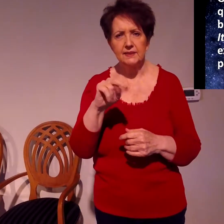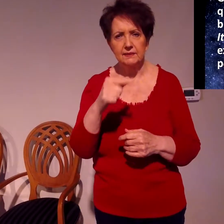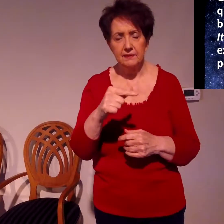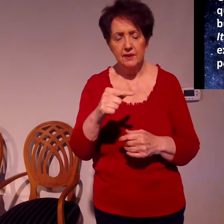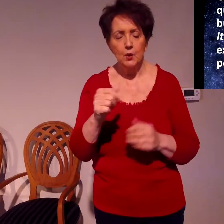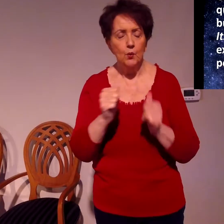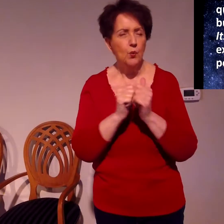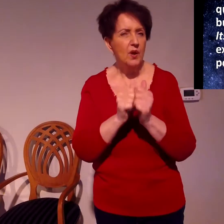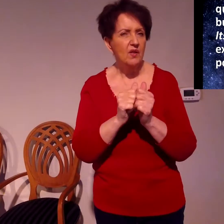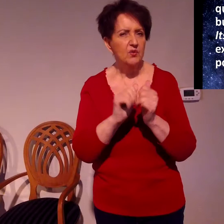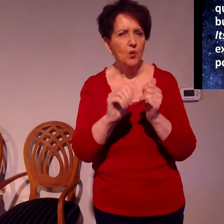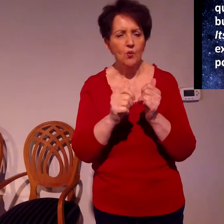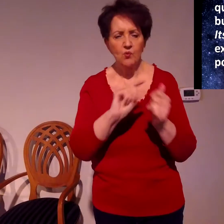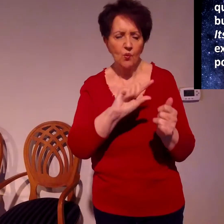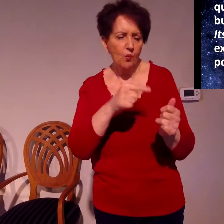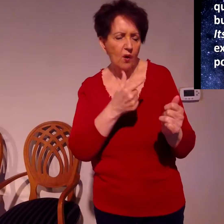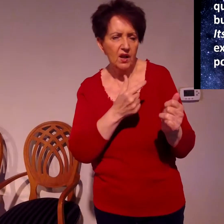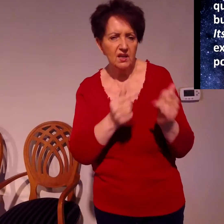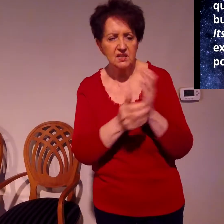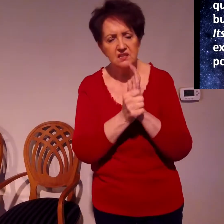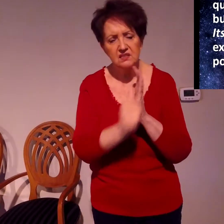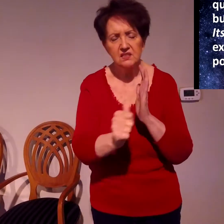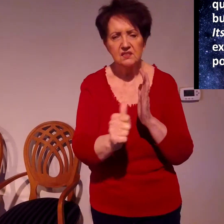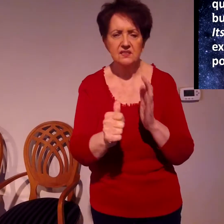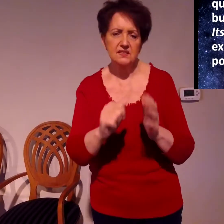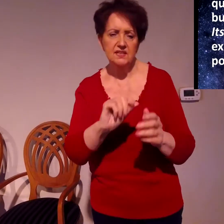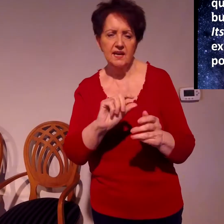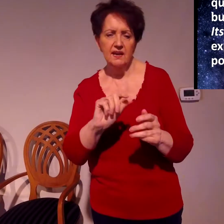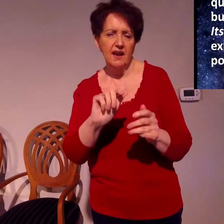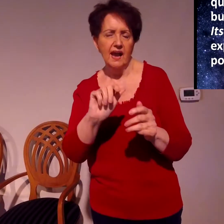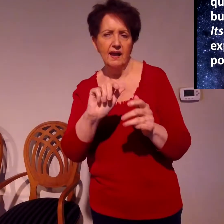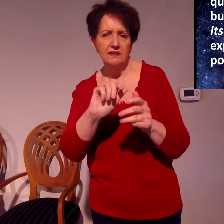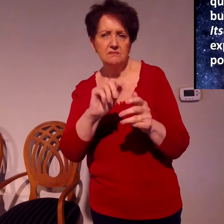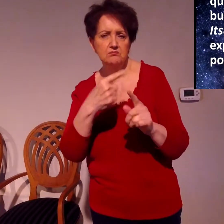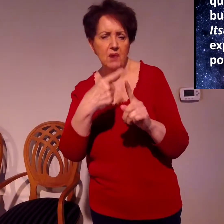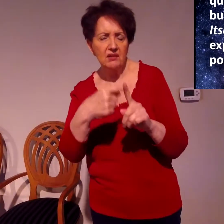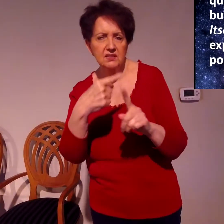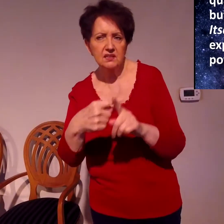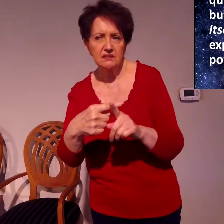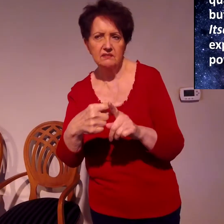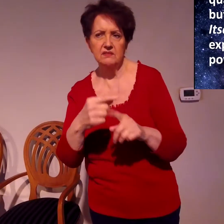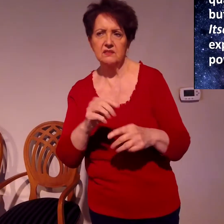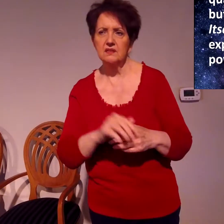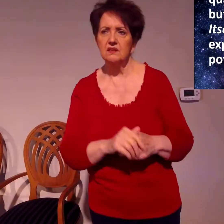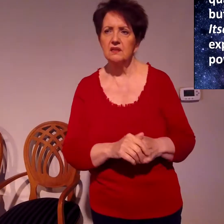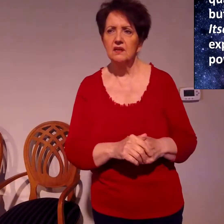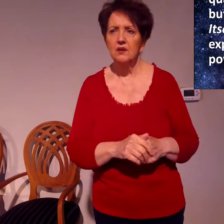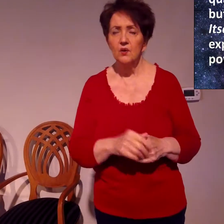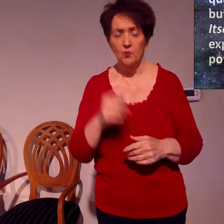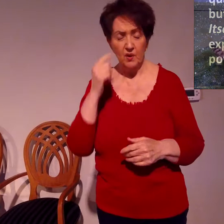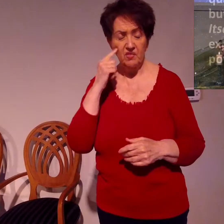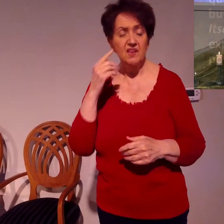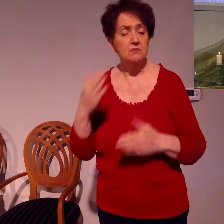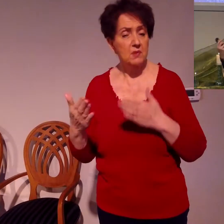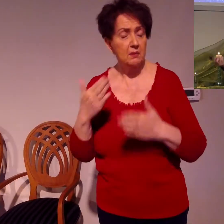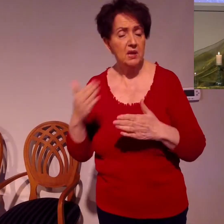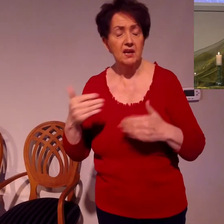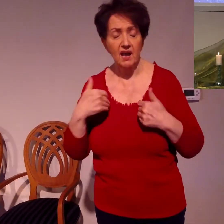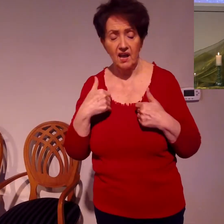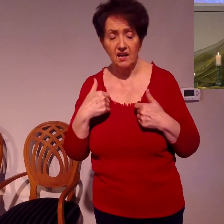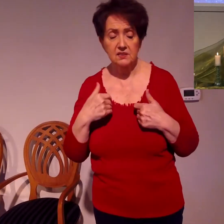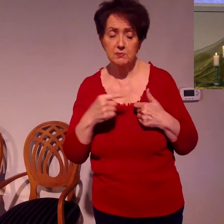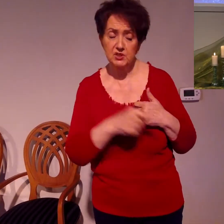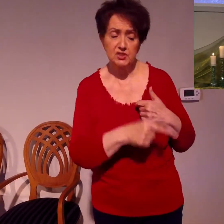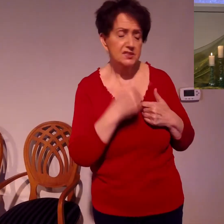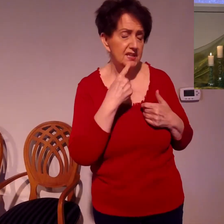not a being with quality and attributes. Sometimes we actually teach that this God has attributes. She's saying it